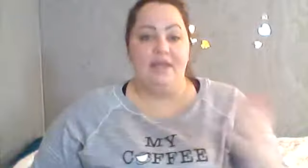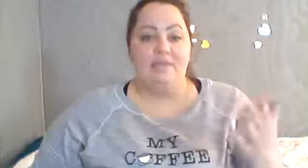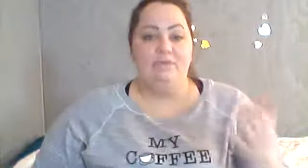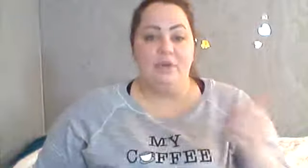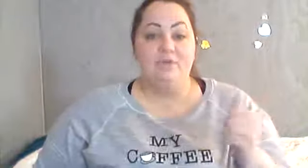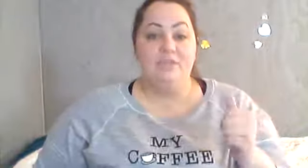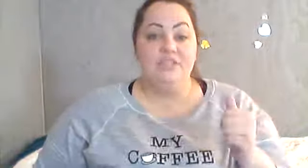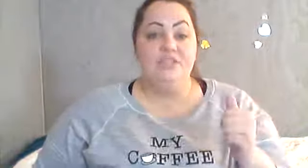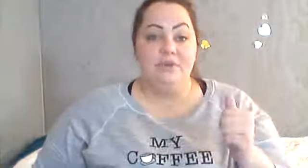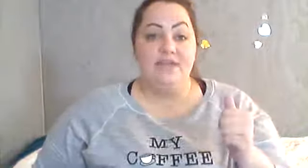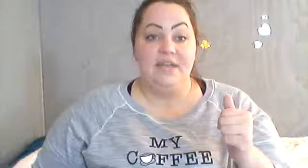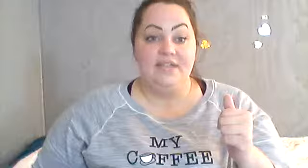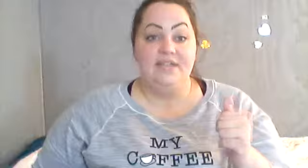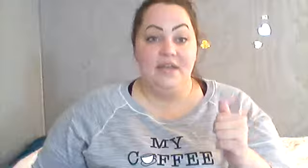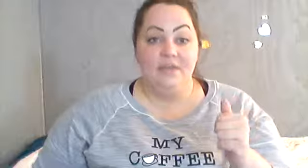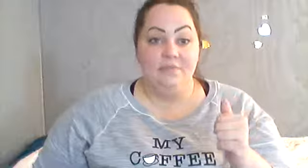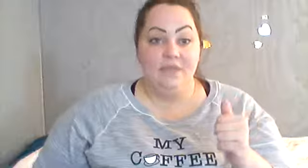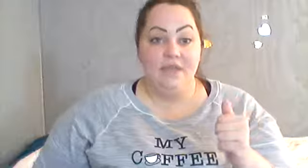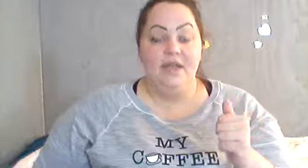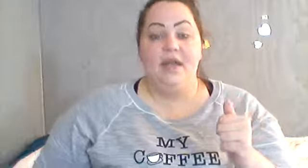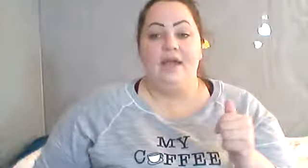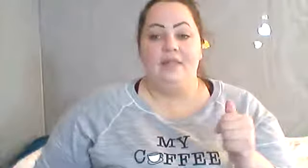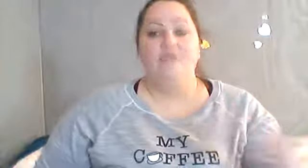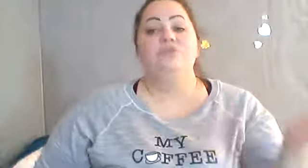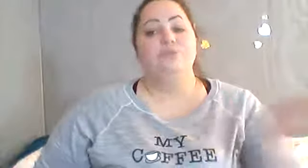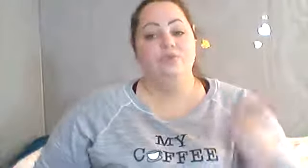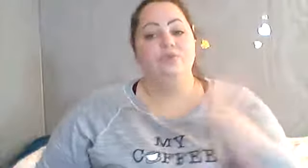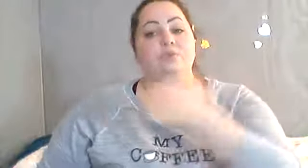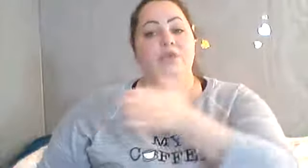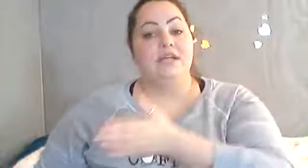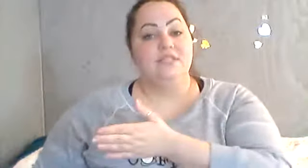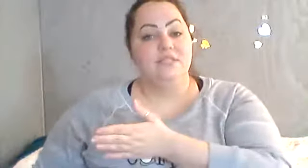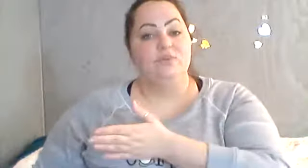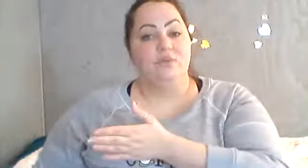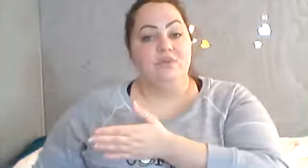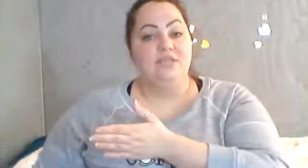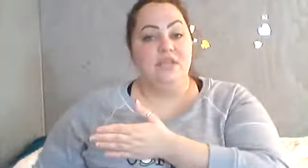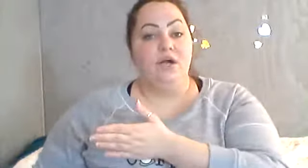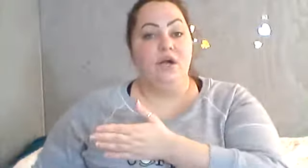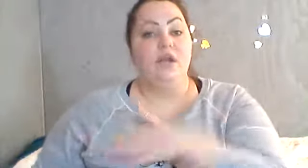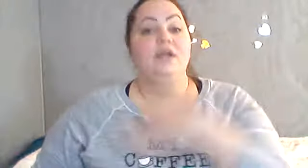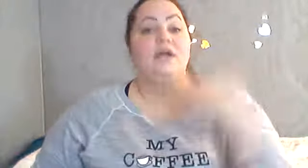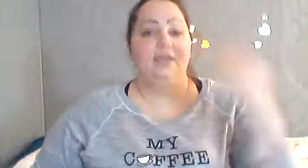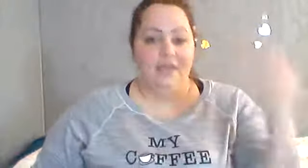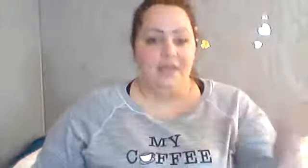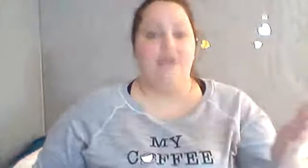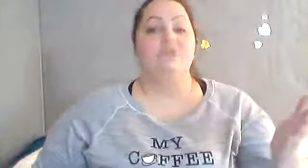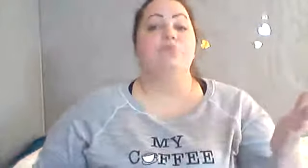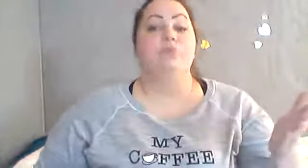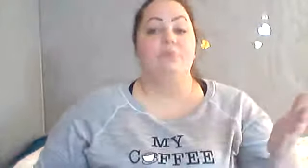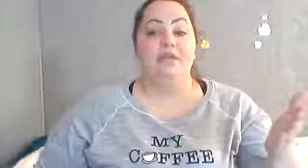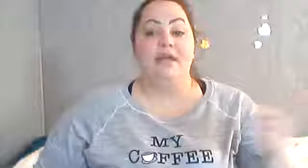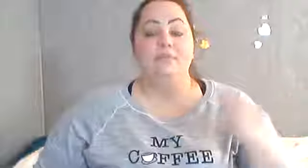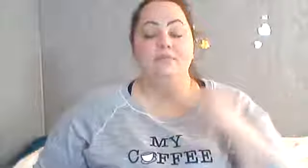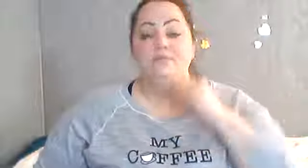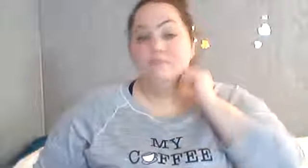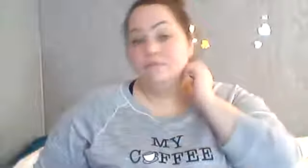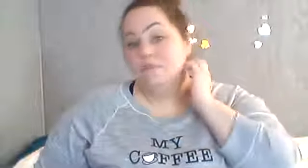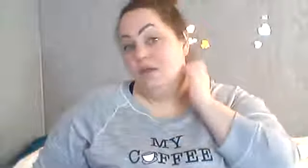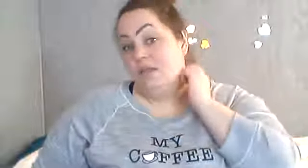game, probably Jeopardy next time, and then 2 or 3 more classes where we study hard, and then a class where we play a game. This